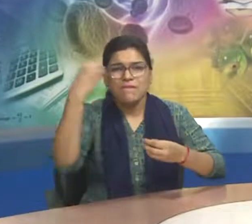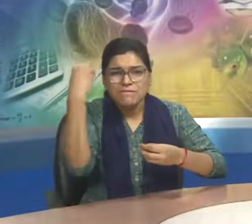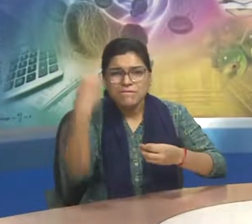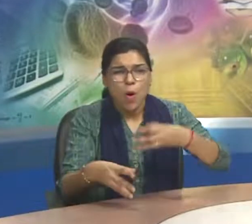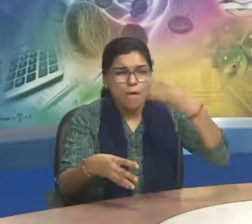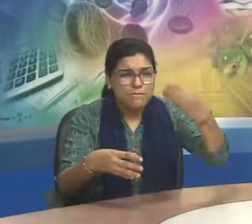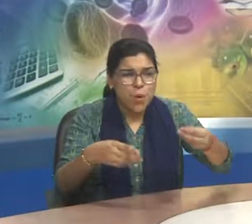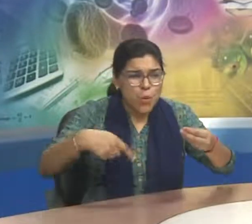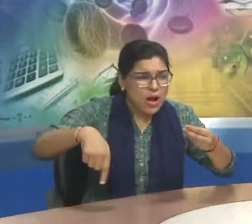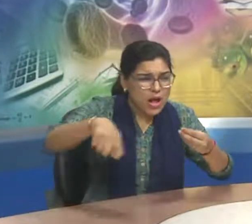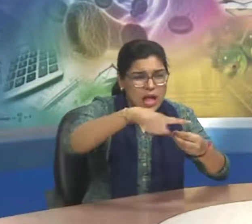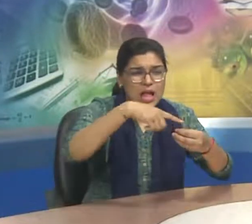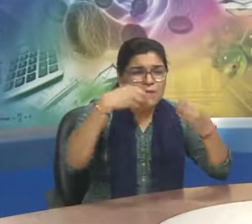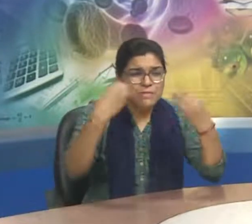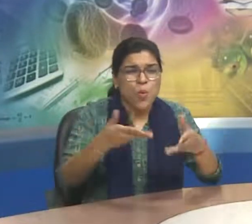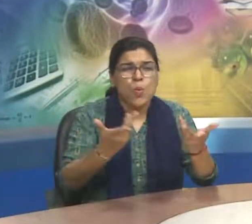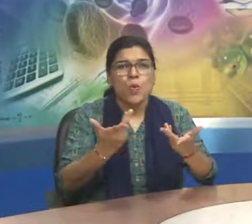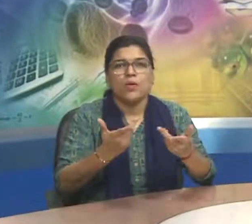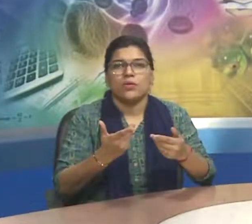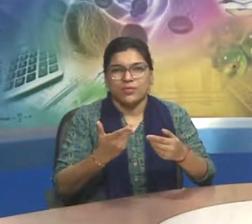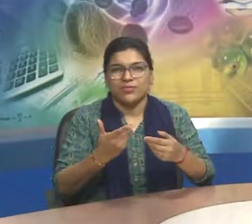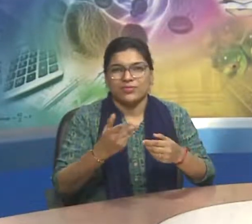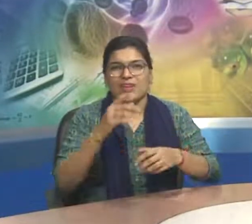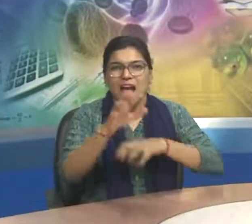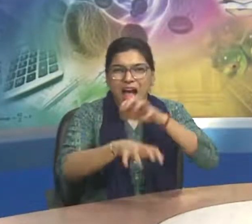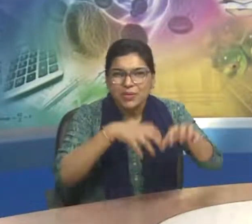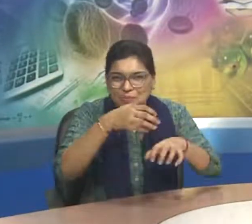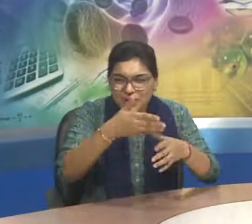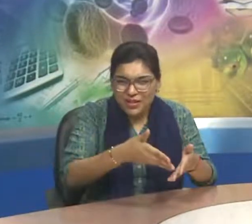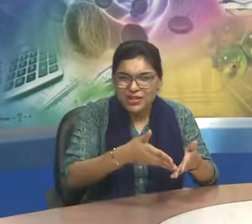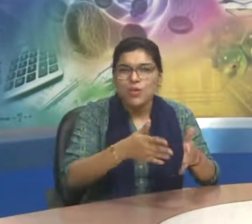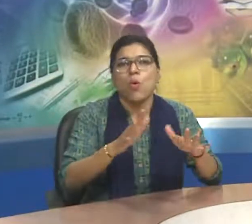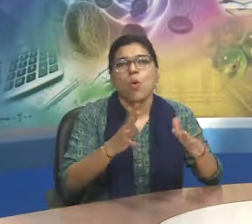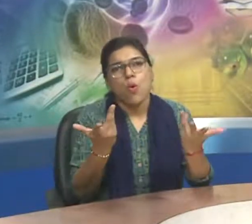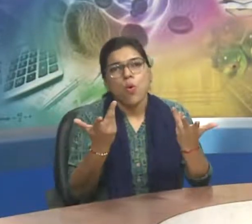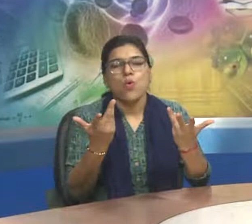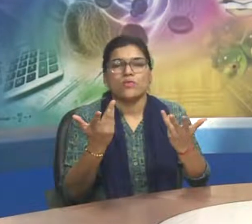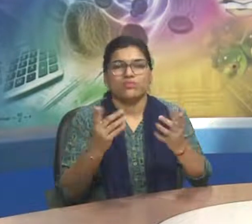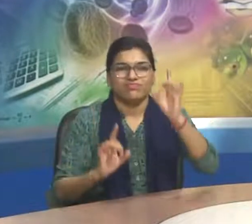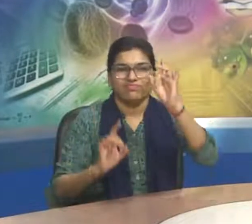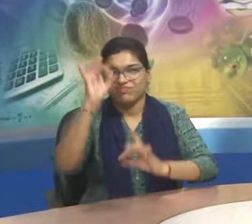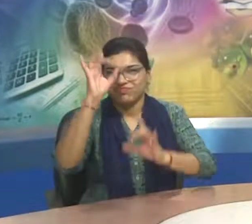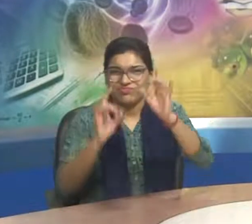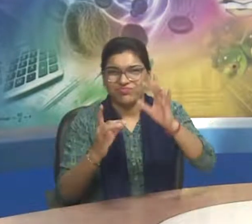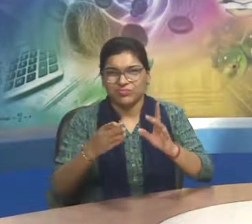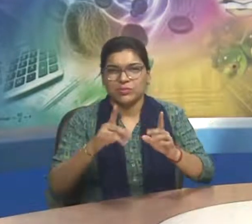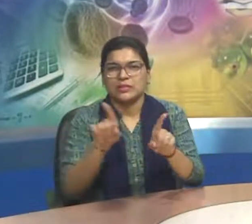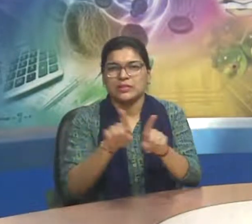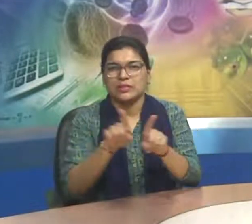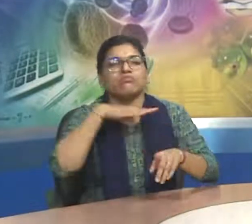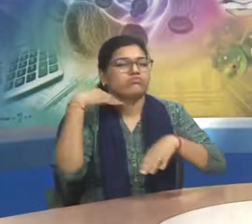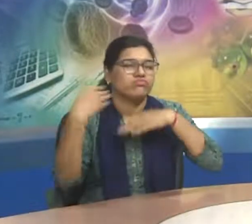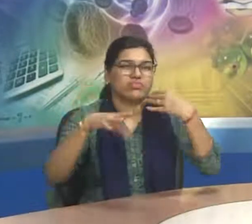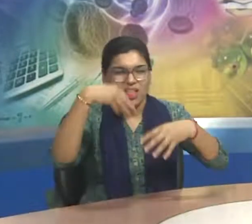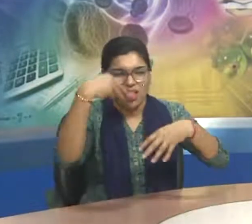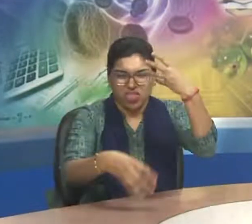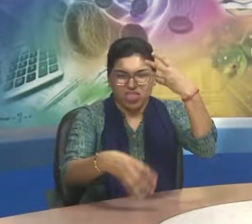And there are different microorganisms available which help us clean the environment